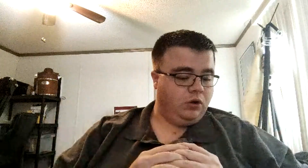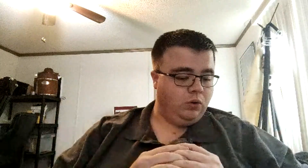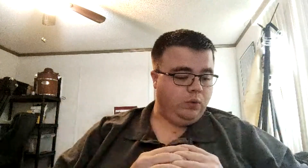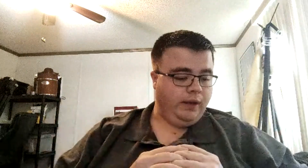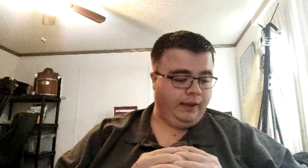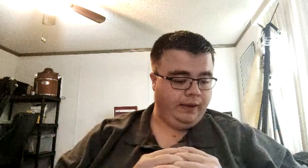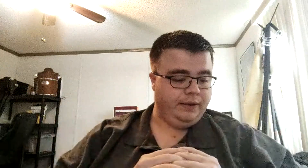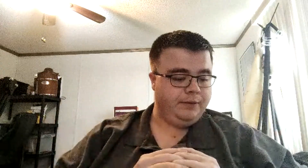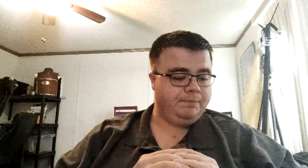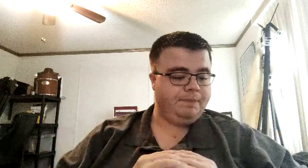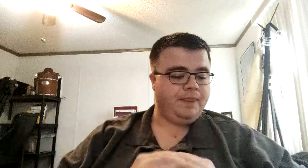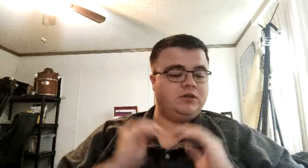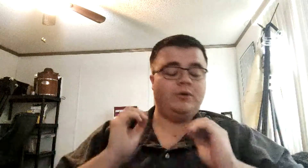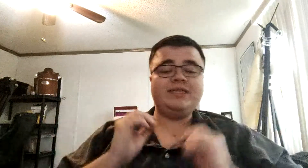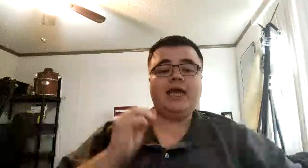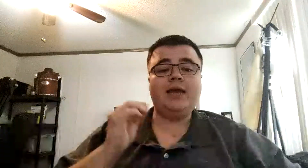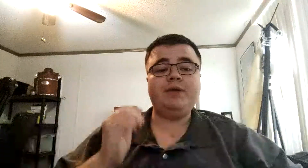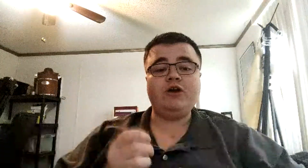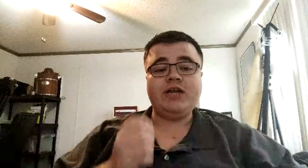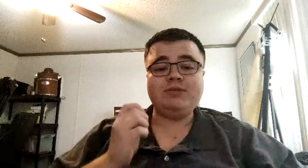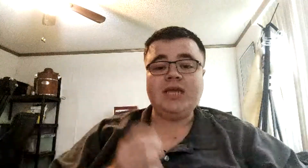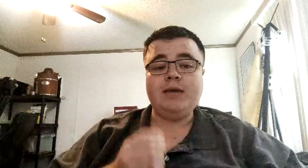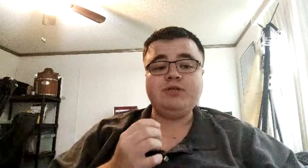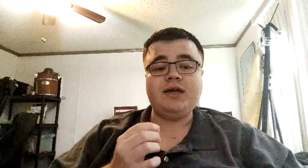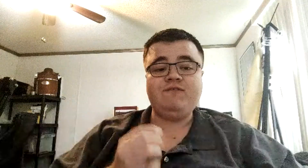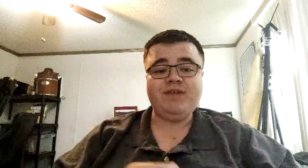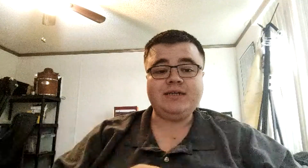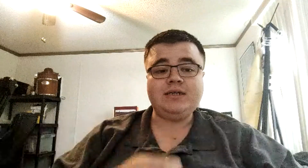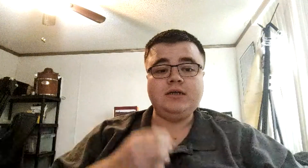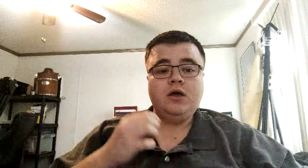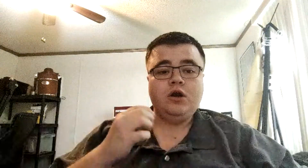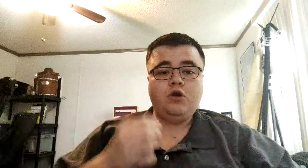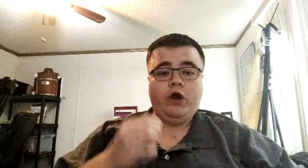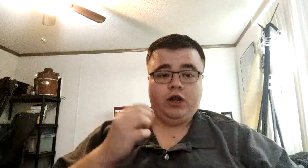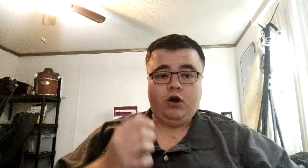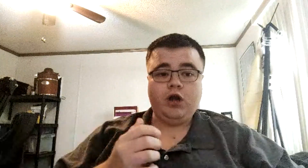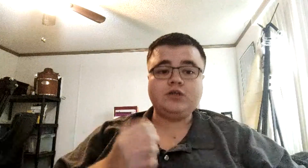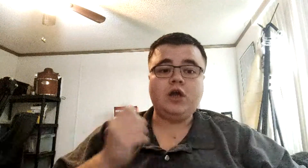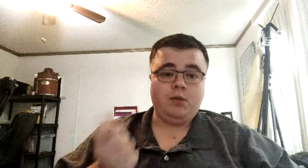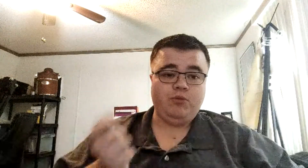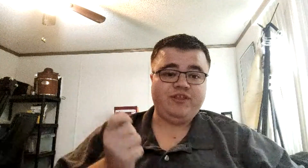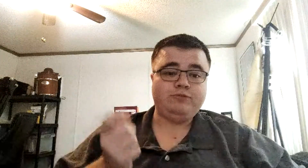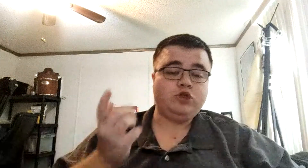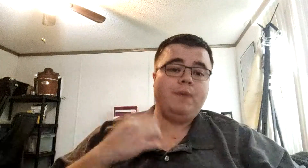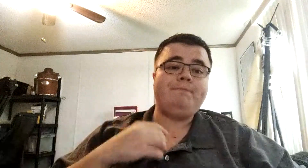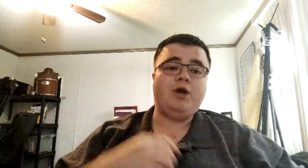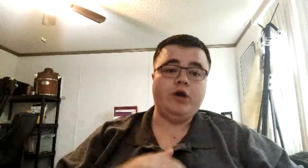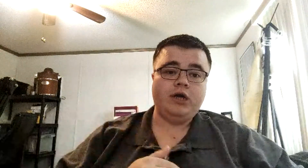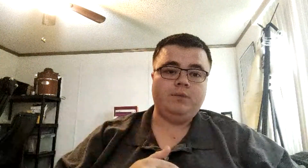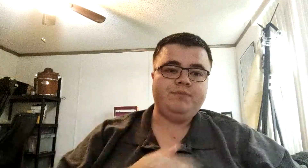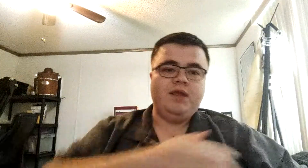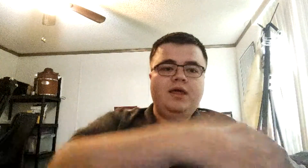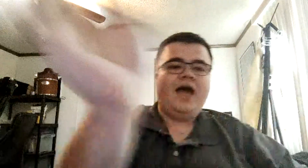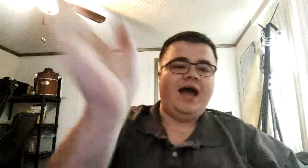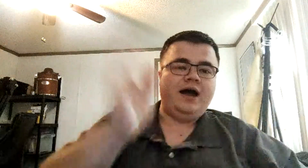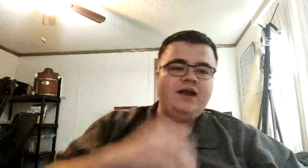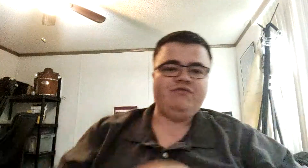So, so it's able guy that was able to convince Lord Clark to come with him to America.